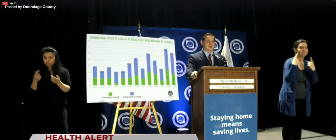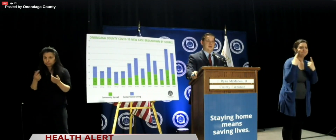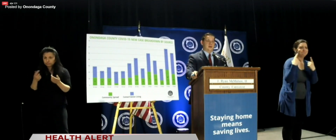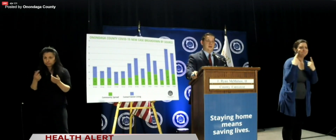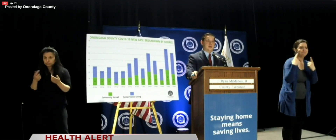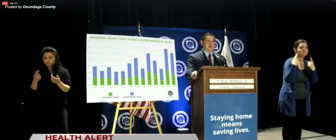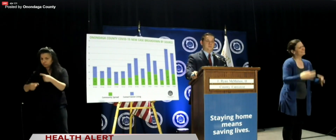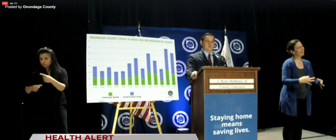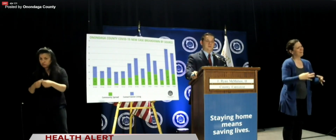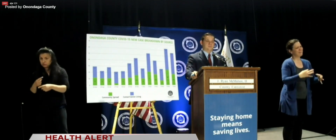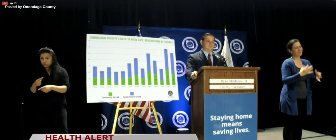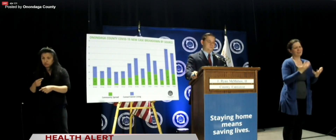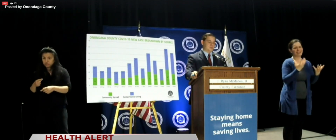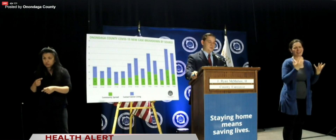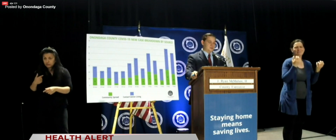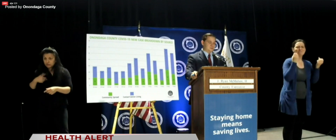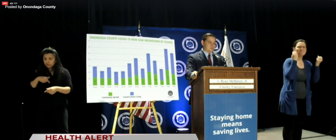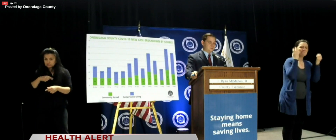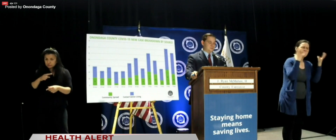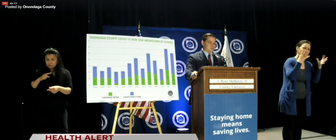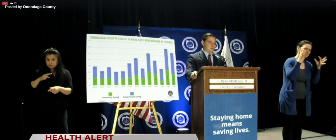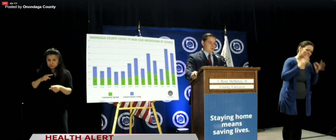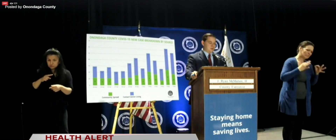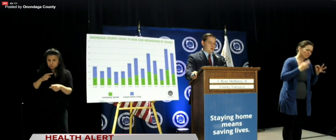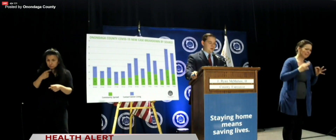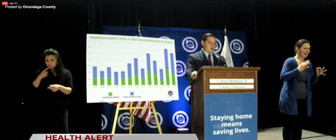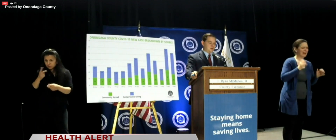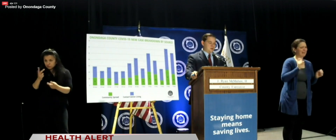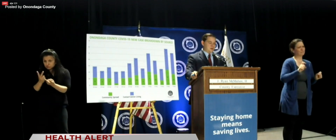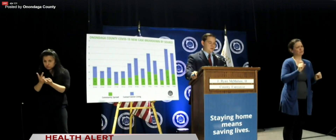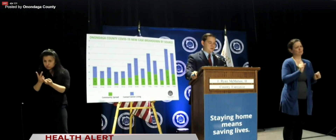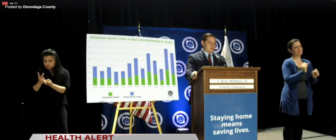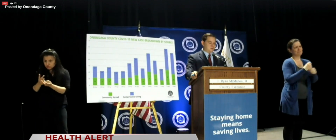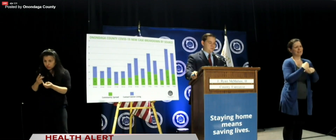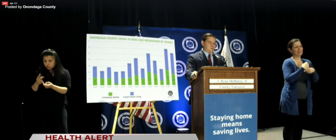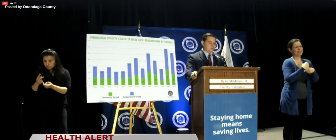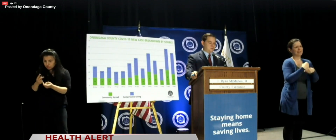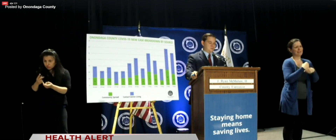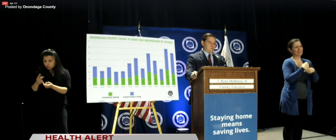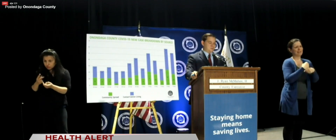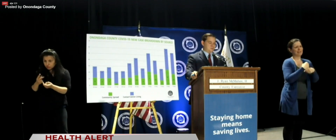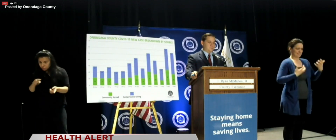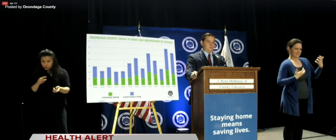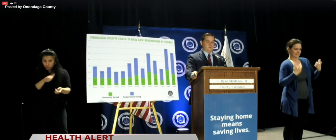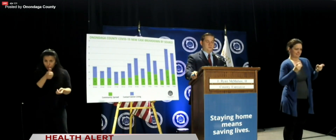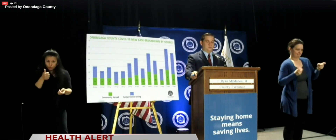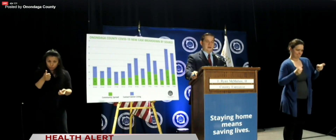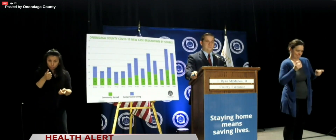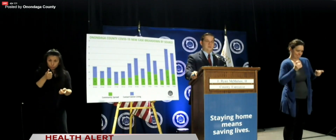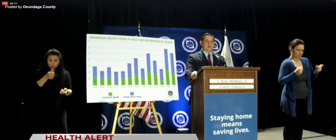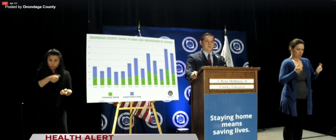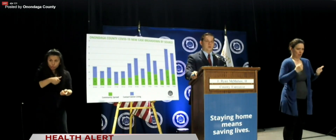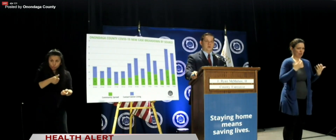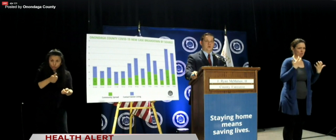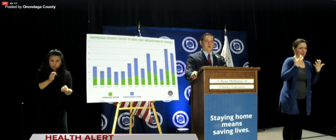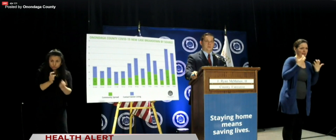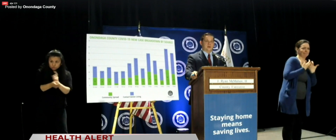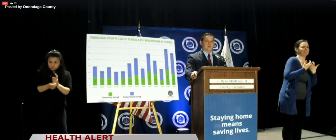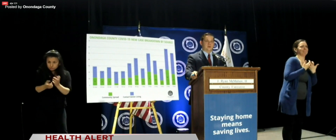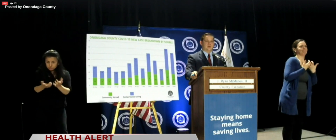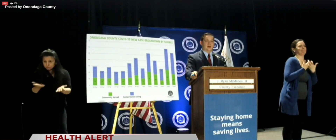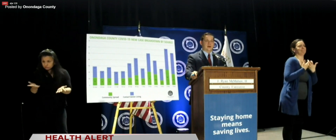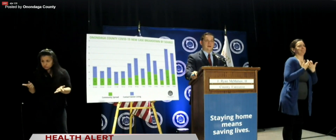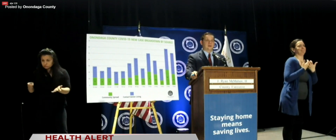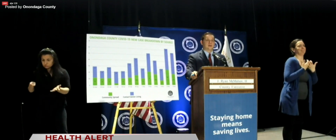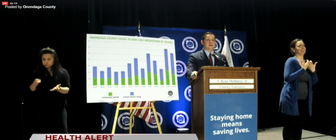have to pivot. And I think we'll be able to, there'll be a lot of Monday morning quarterbacking going